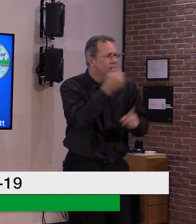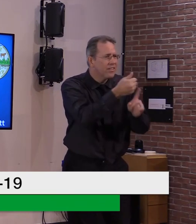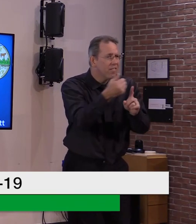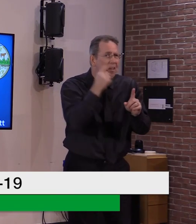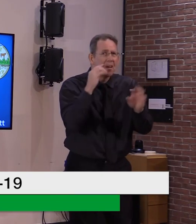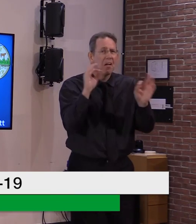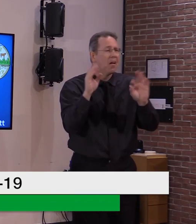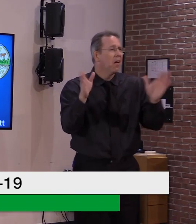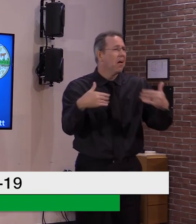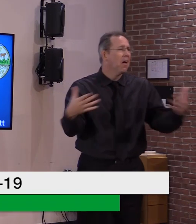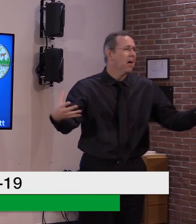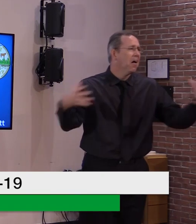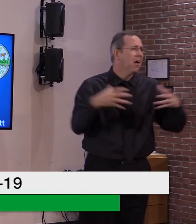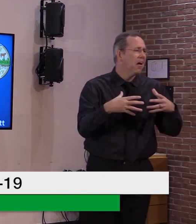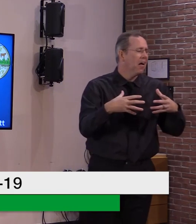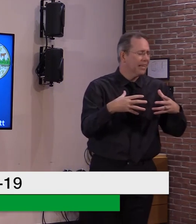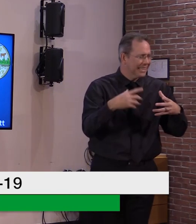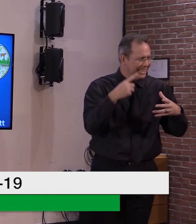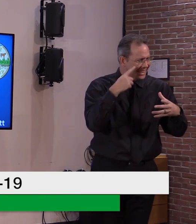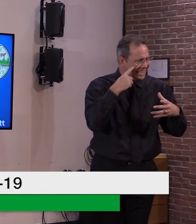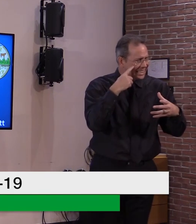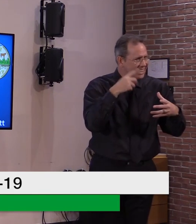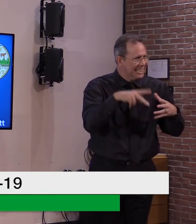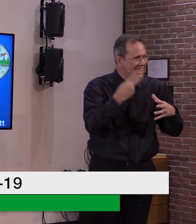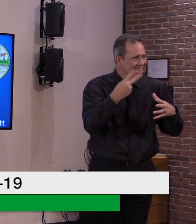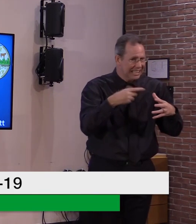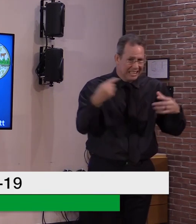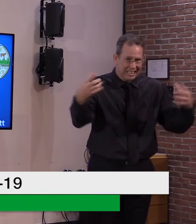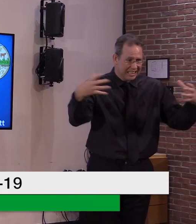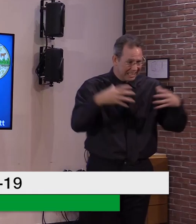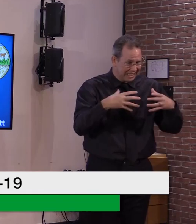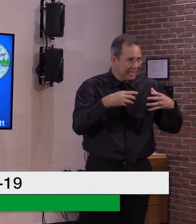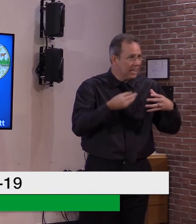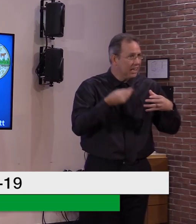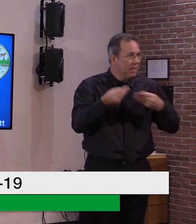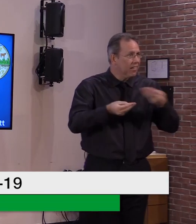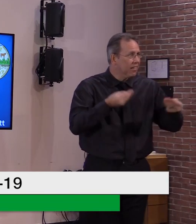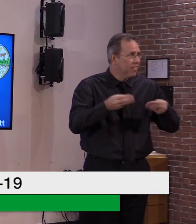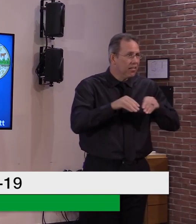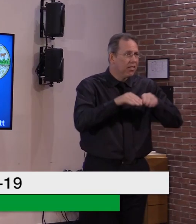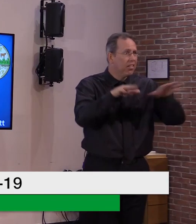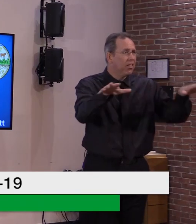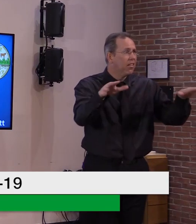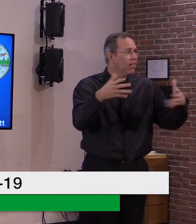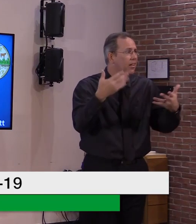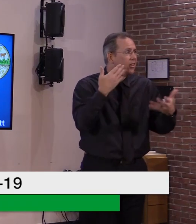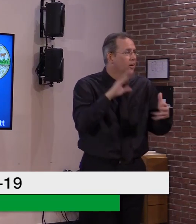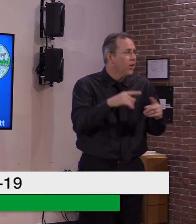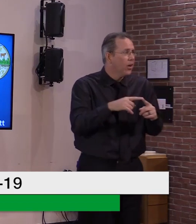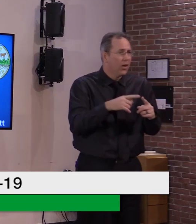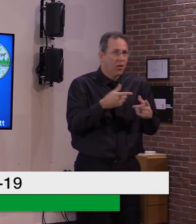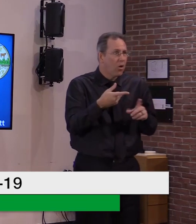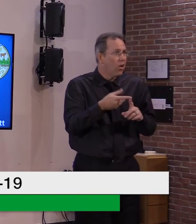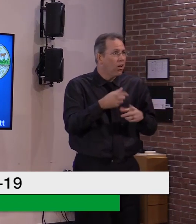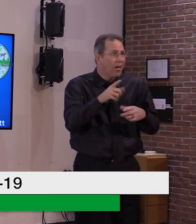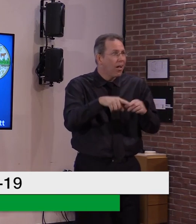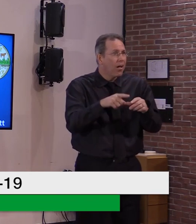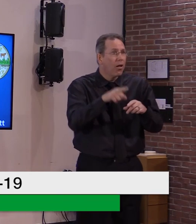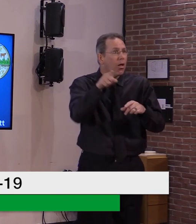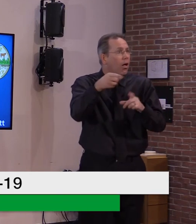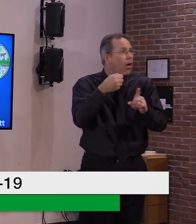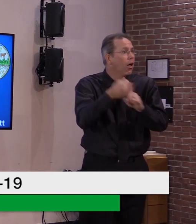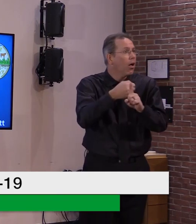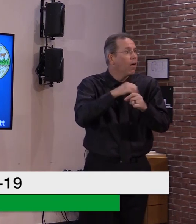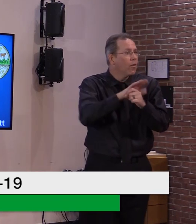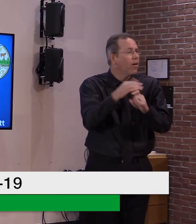home for the next week or two or you yourself might stay home or the risk associated with that again i